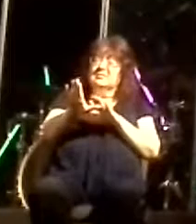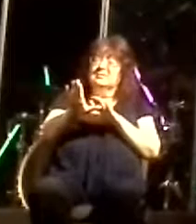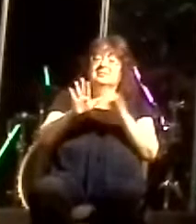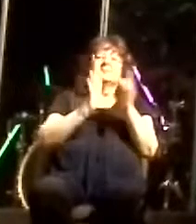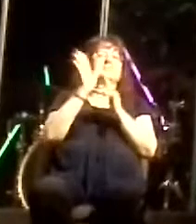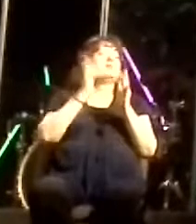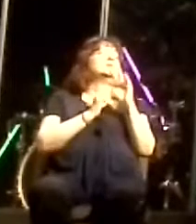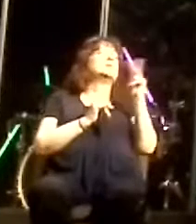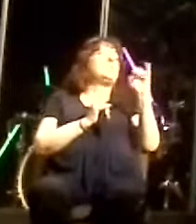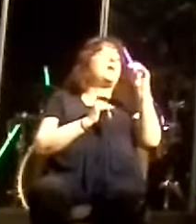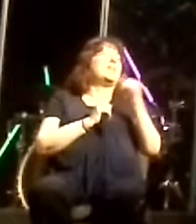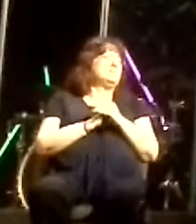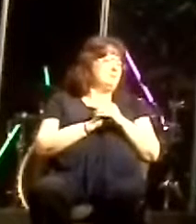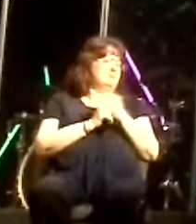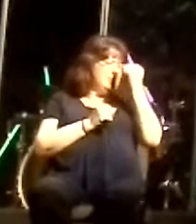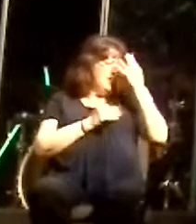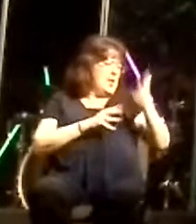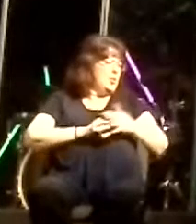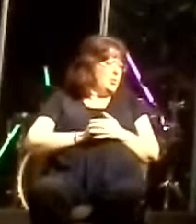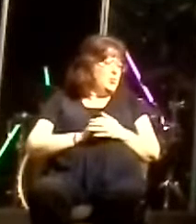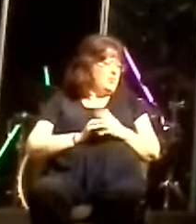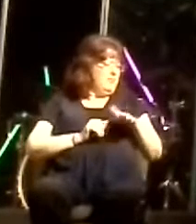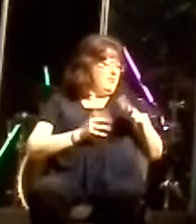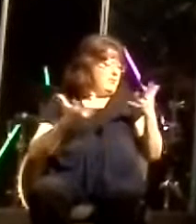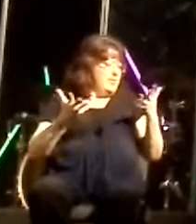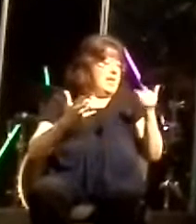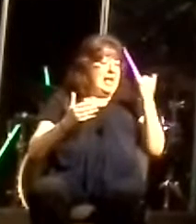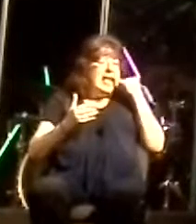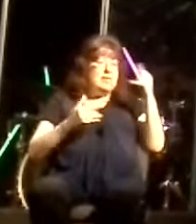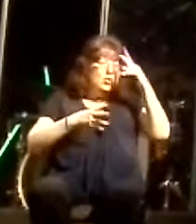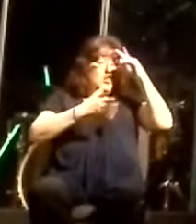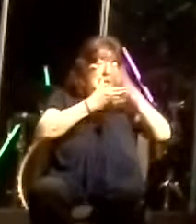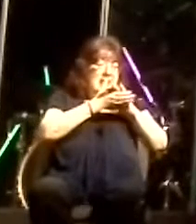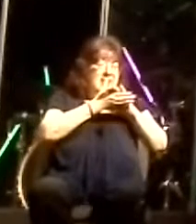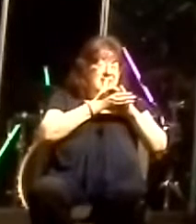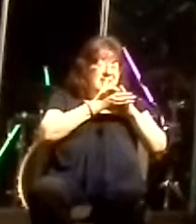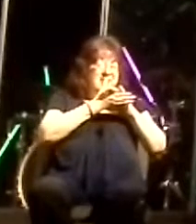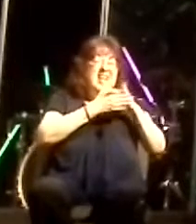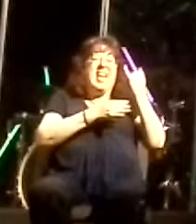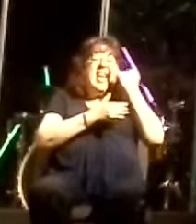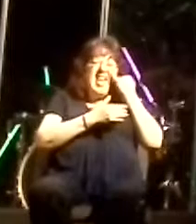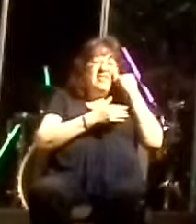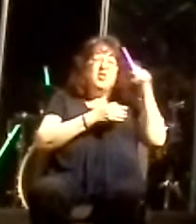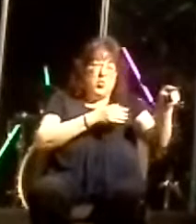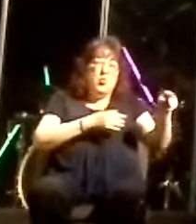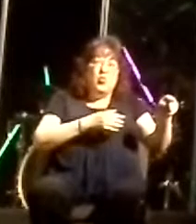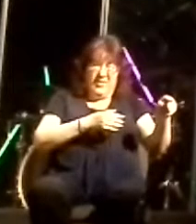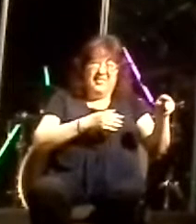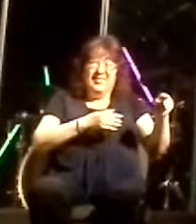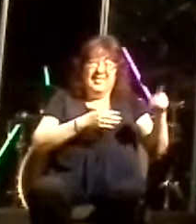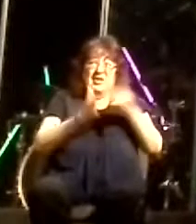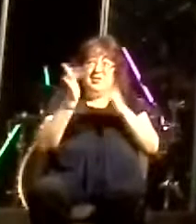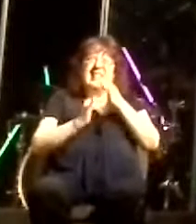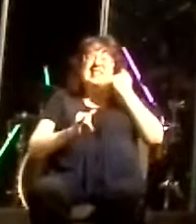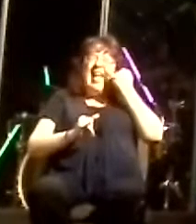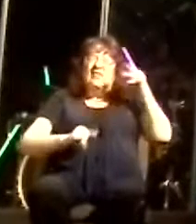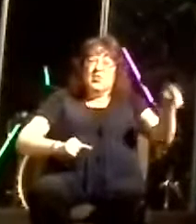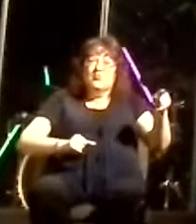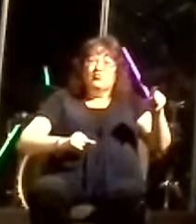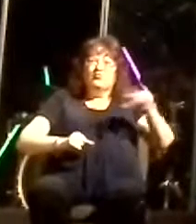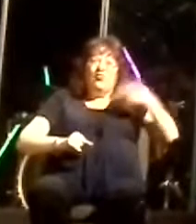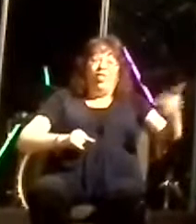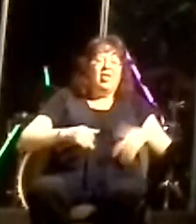And Jesus looks at Martha and he says, did I not tell you that if you believe, I like how he uses if you on her. That great turns it